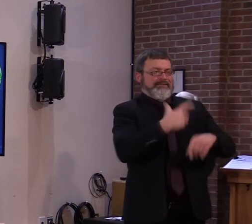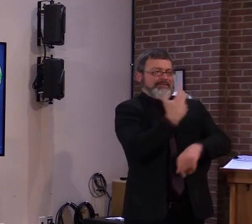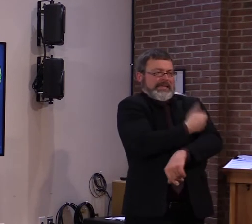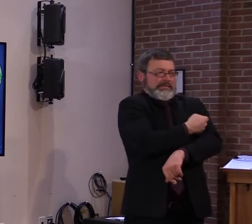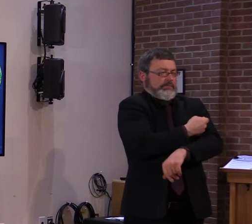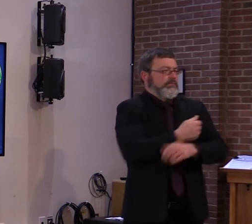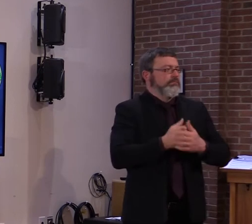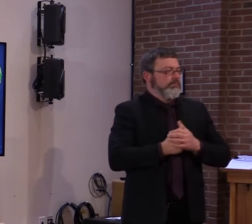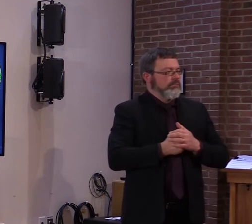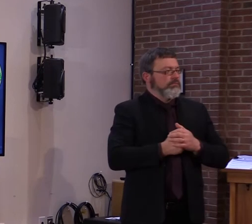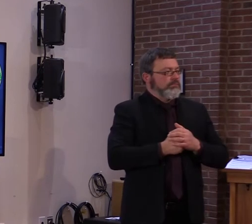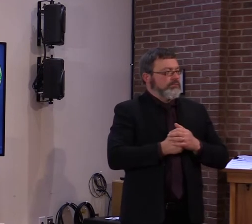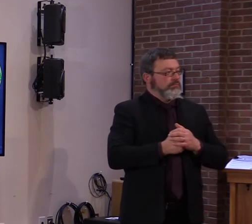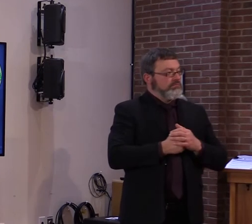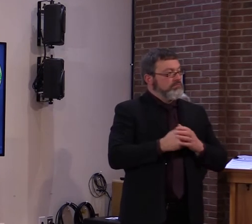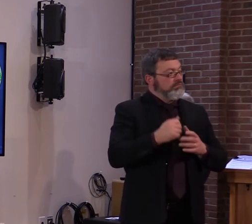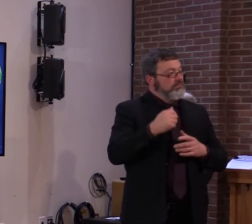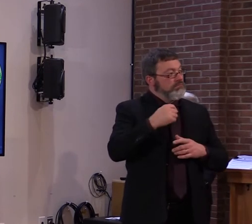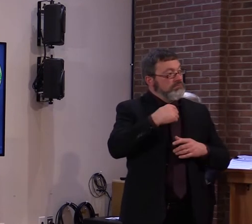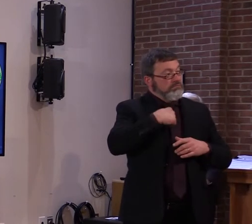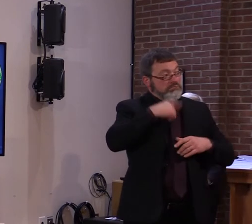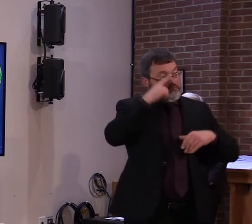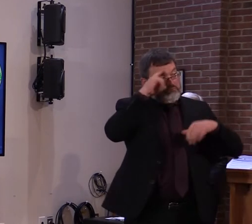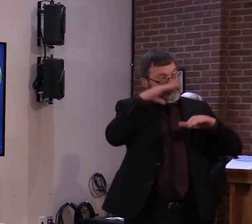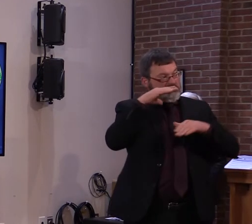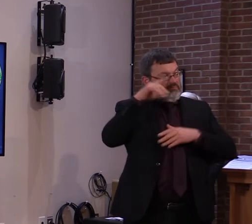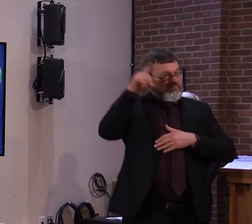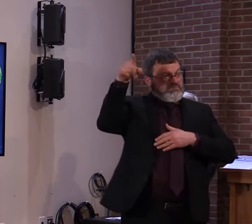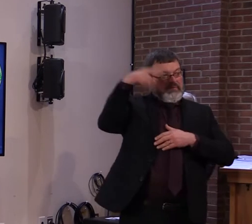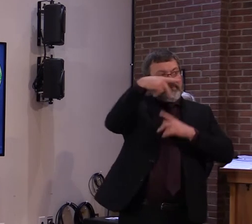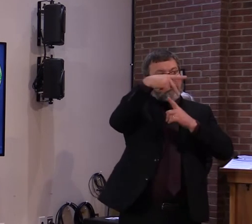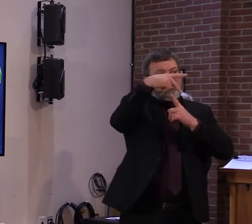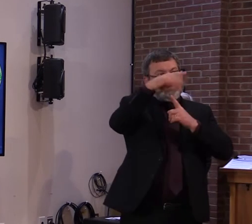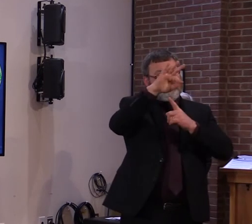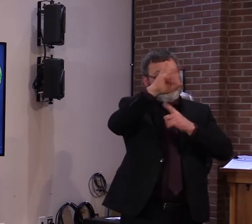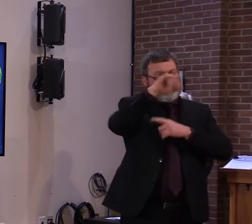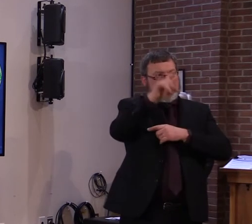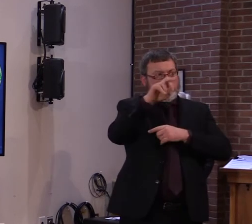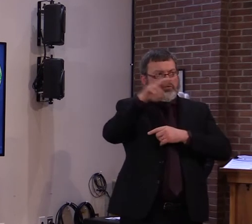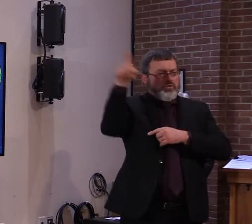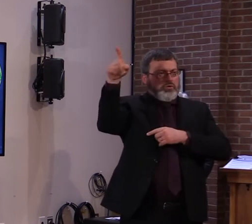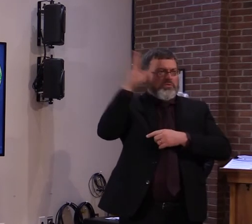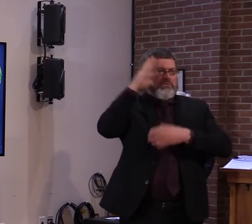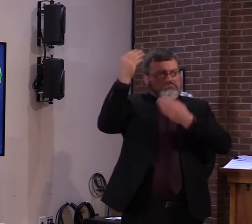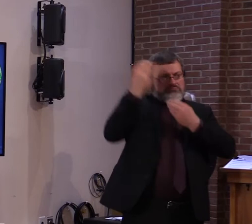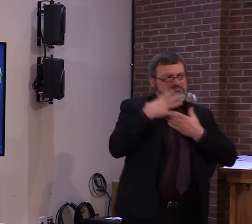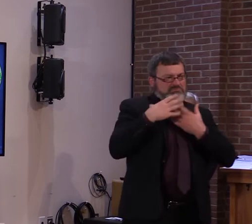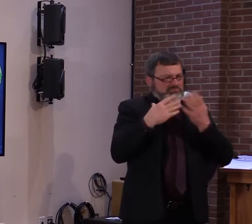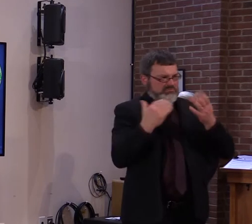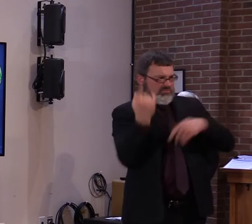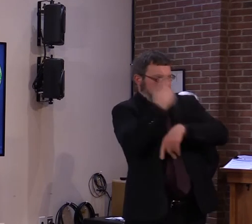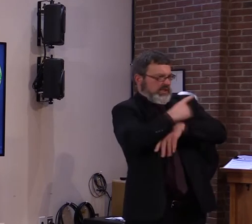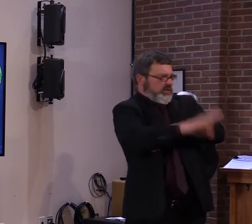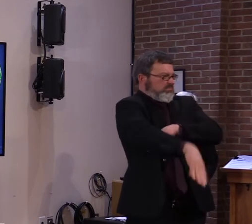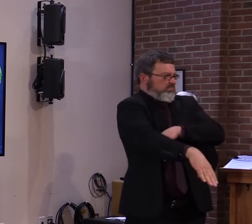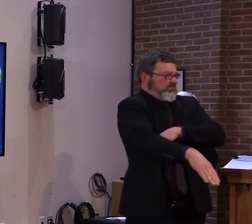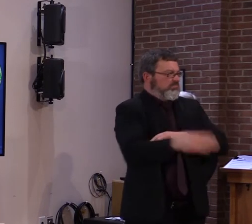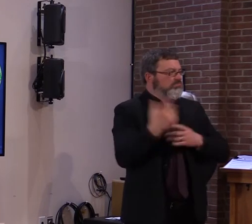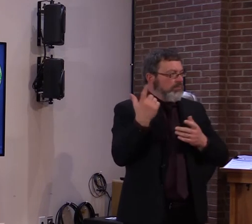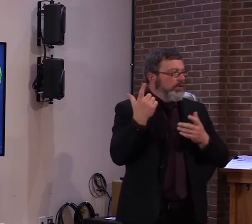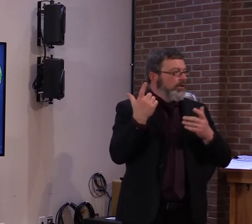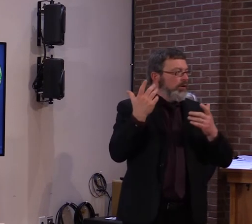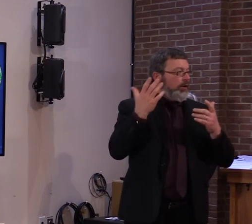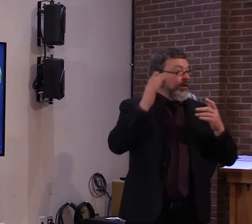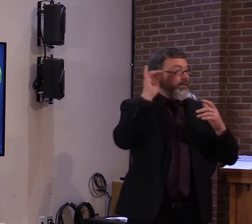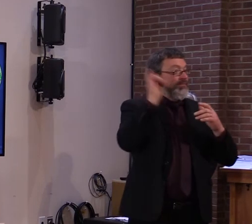use authorization for their vaccine candidate. The Advisory Council on Immunization Practices, which advises